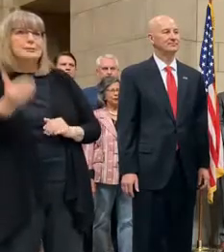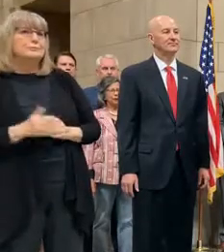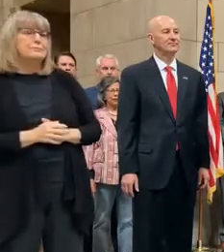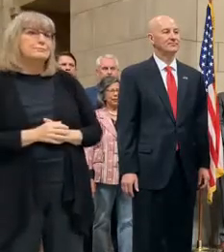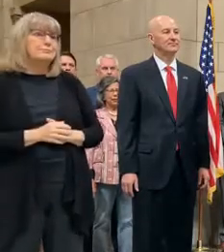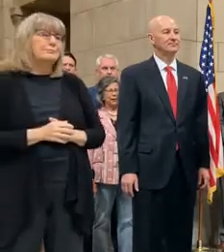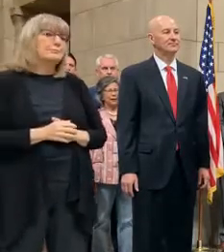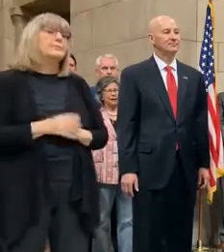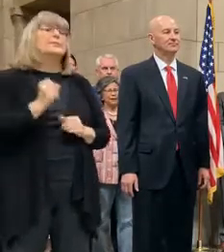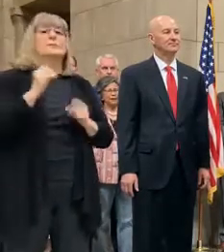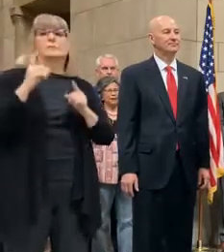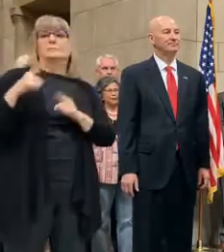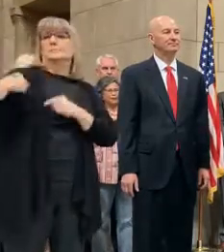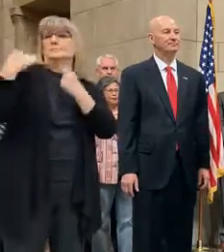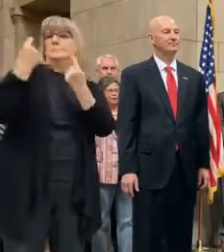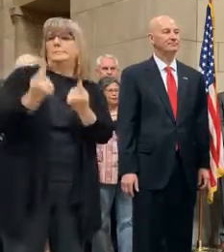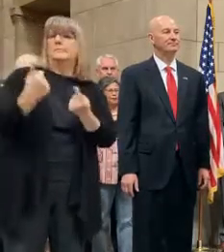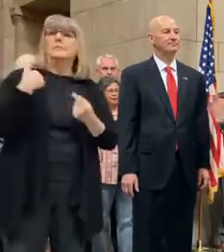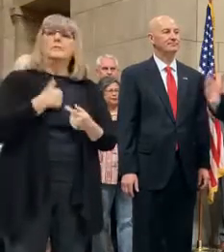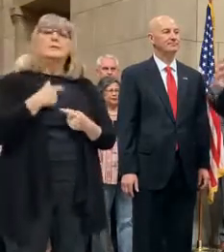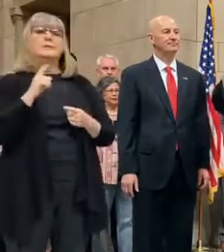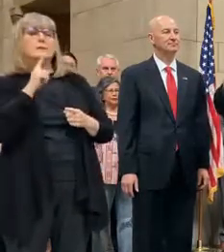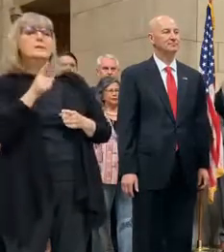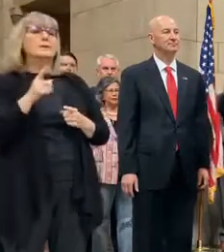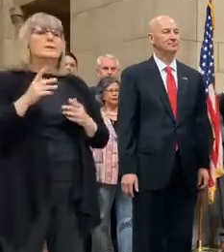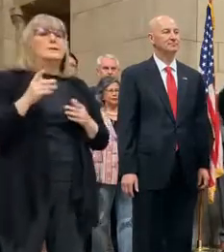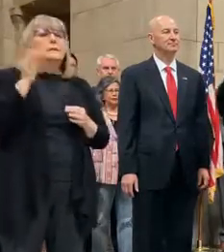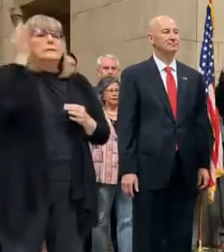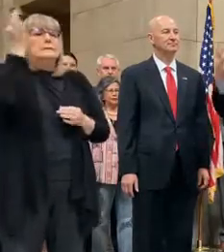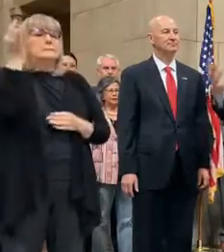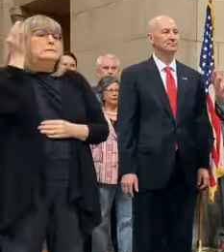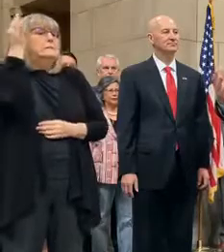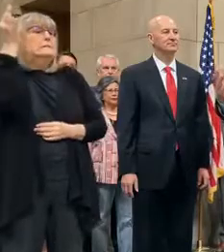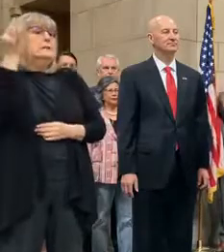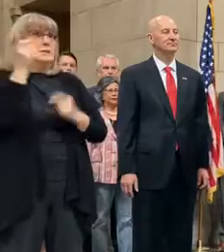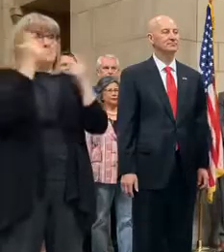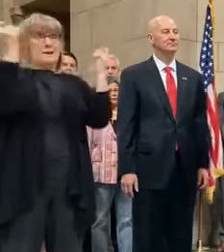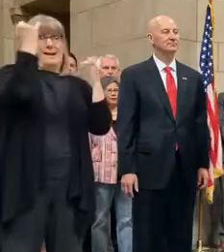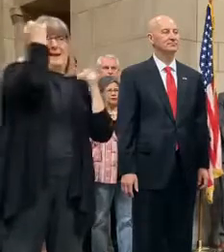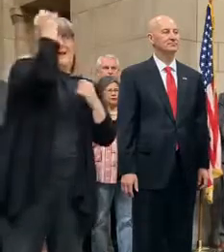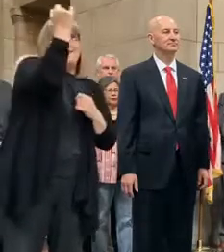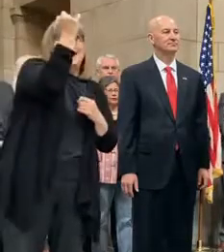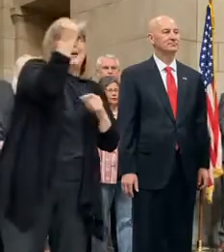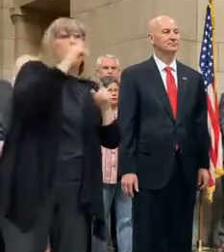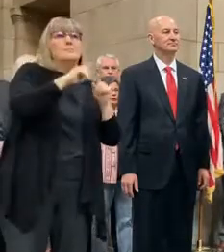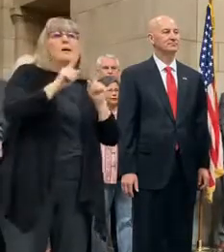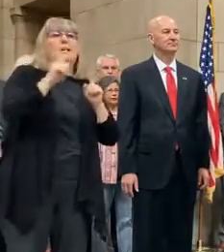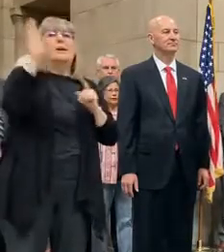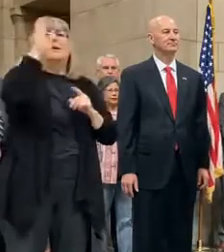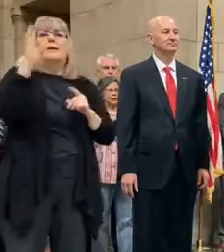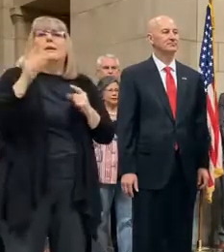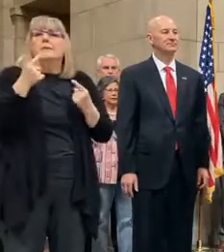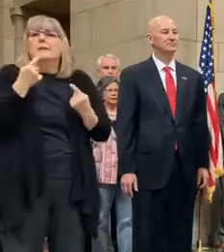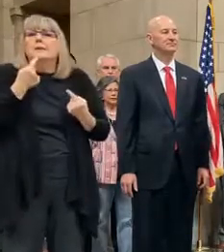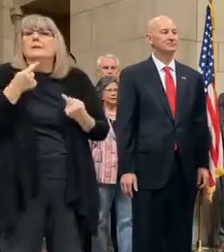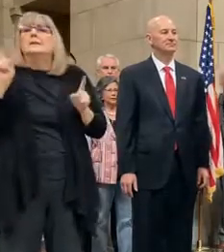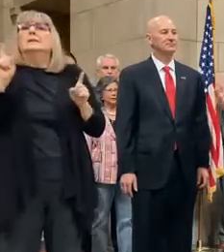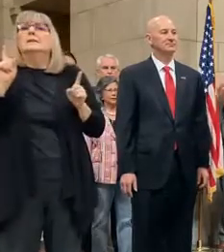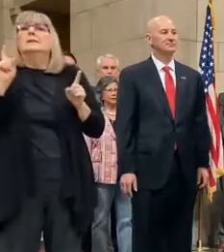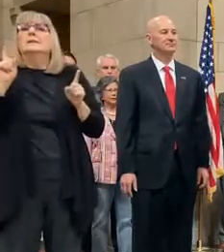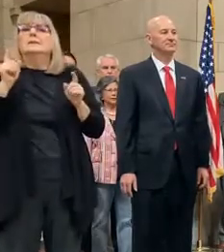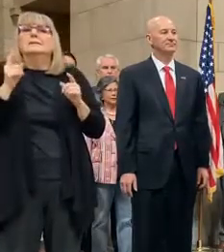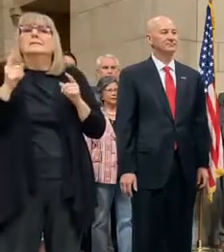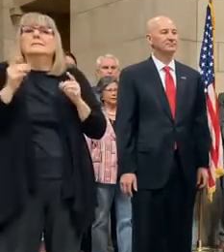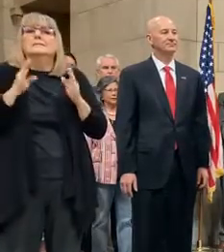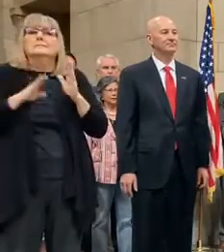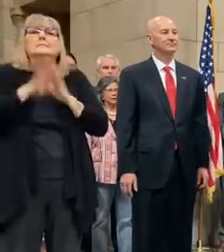And over the years, we have spent a lot of time kind of playing on the fringes. Always have a big idea, but never really quite able to get that over the